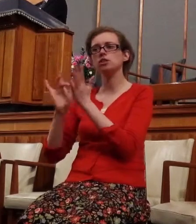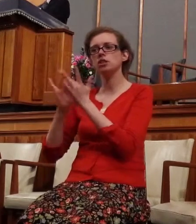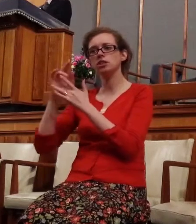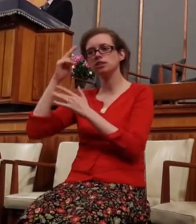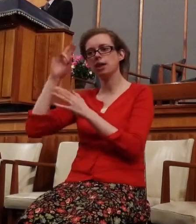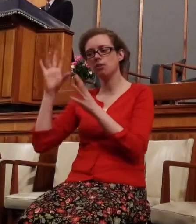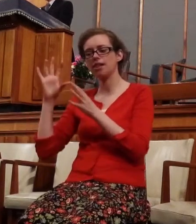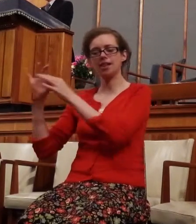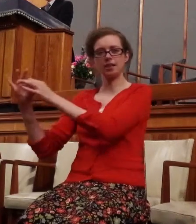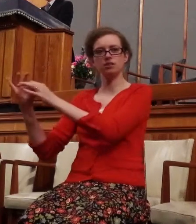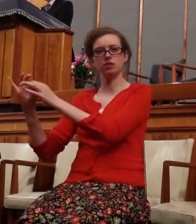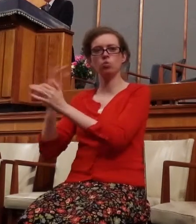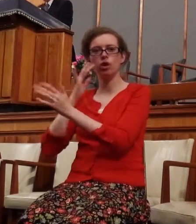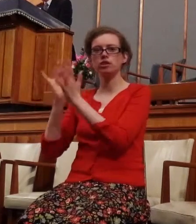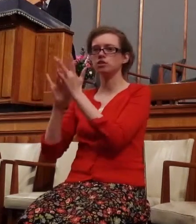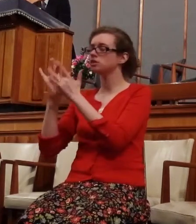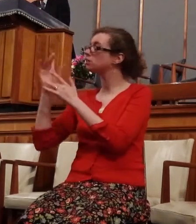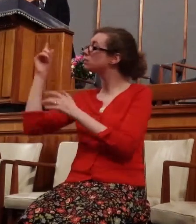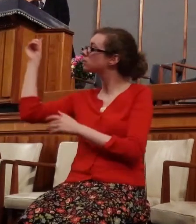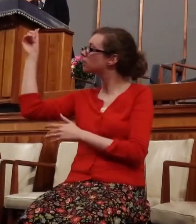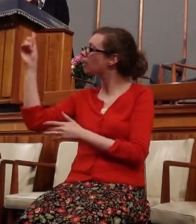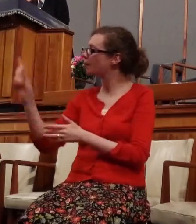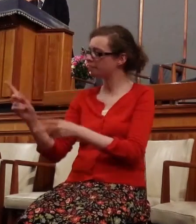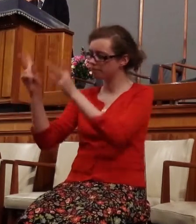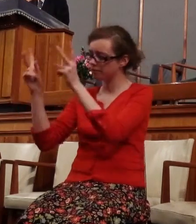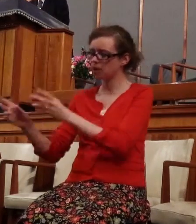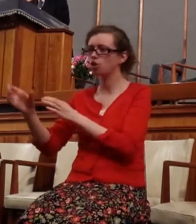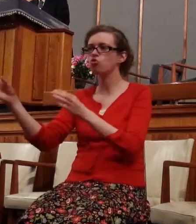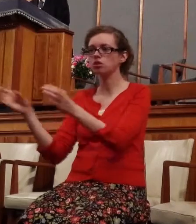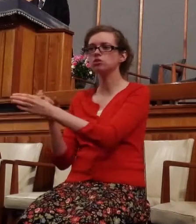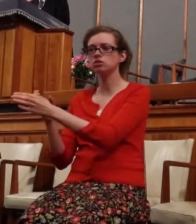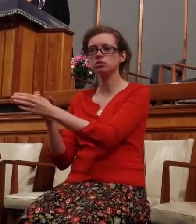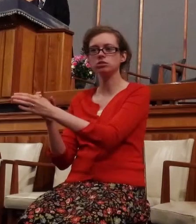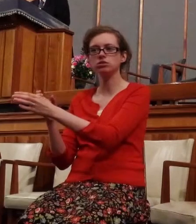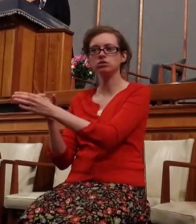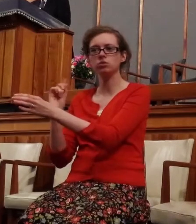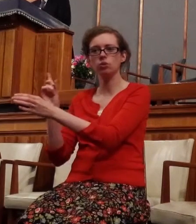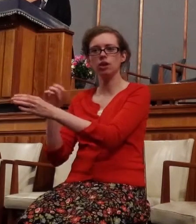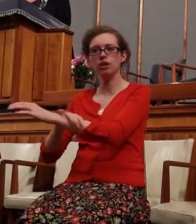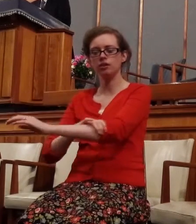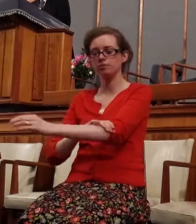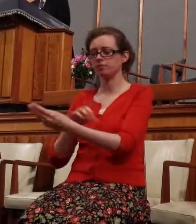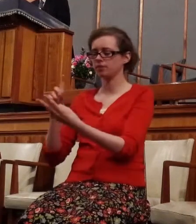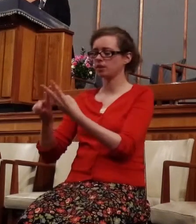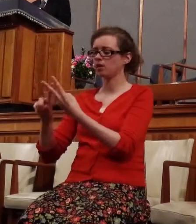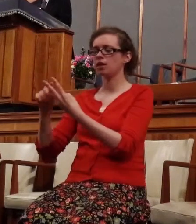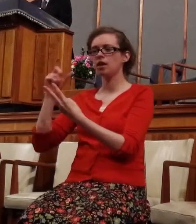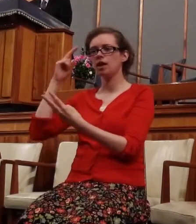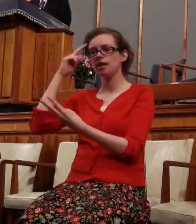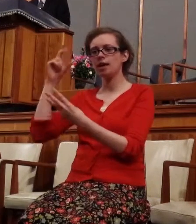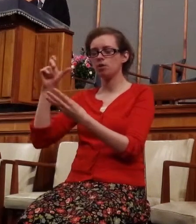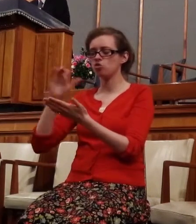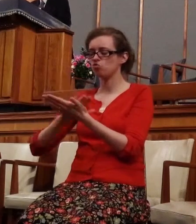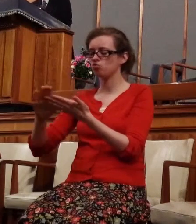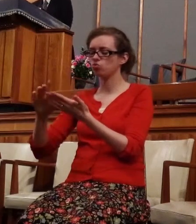our sins. Oh, Christ then, Christ the anointed one, that's his office. So we have